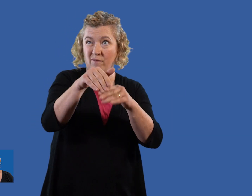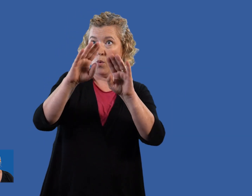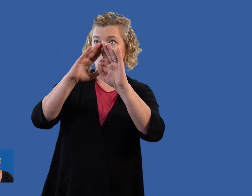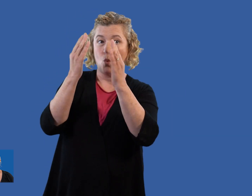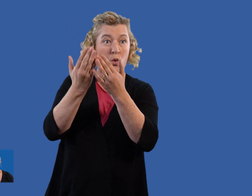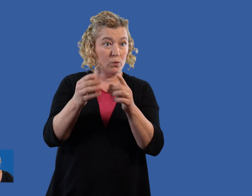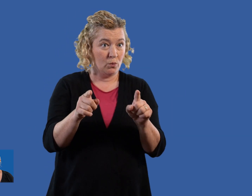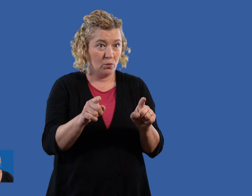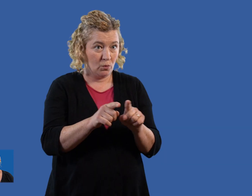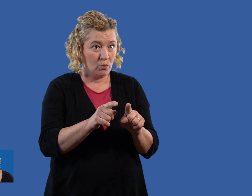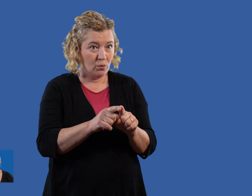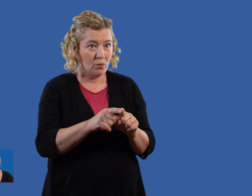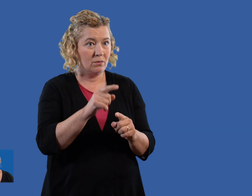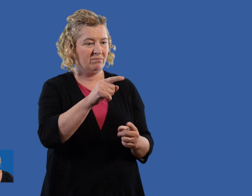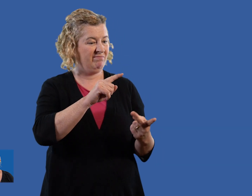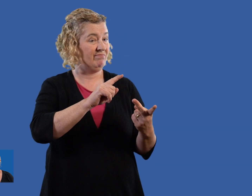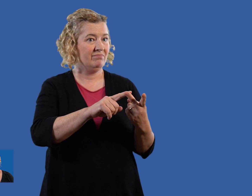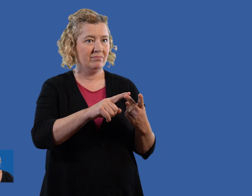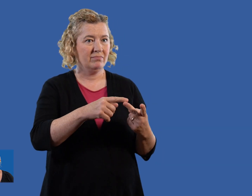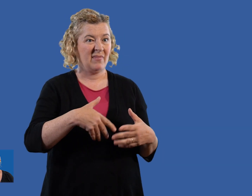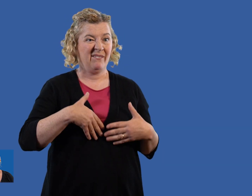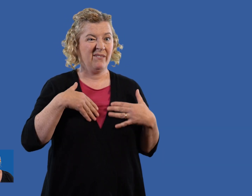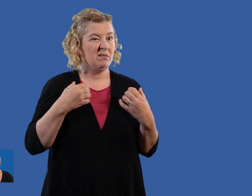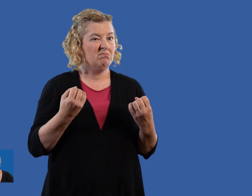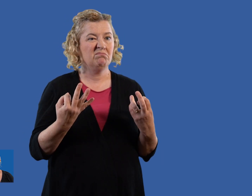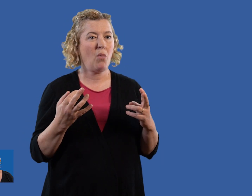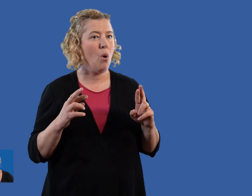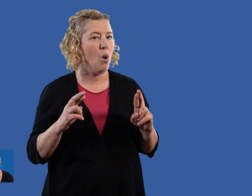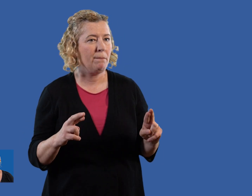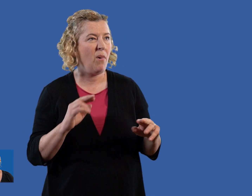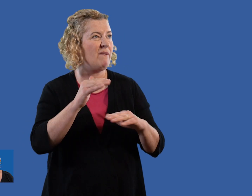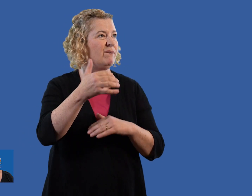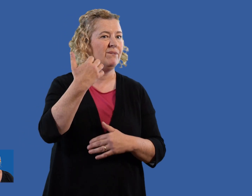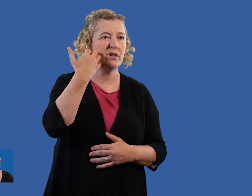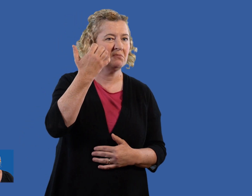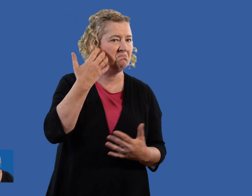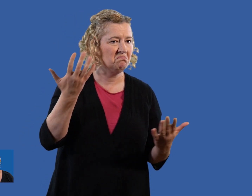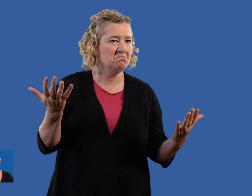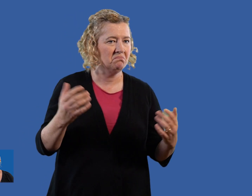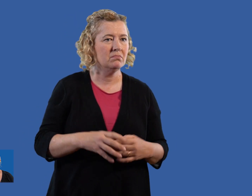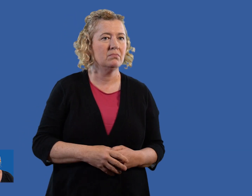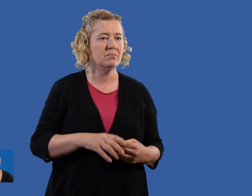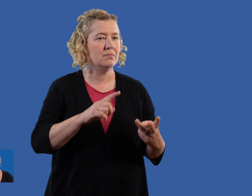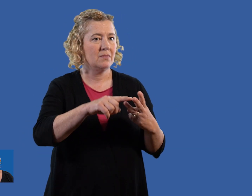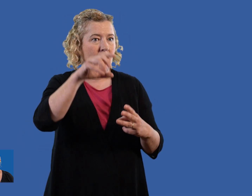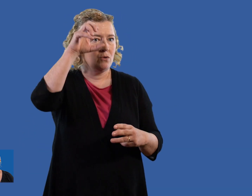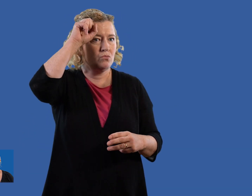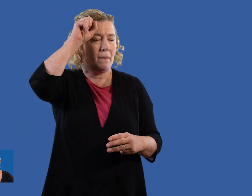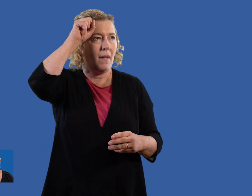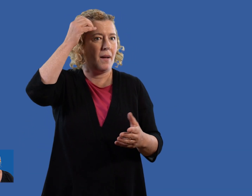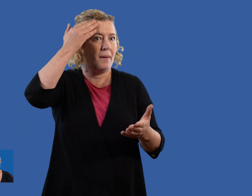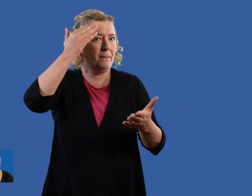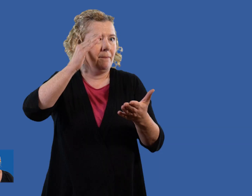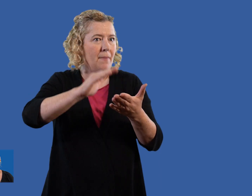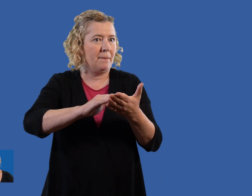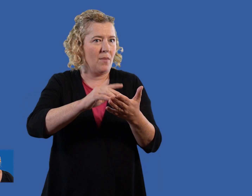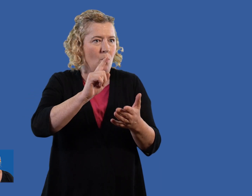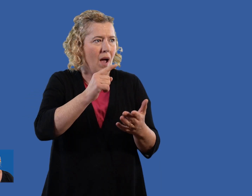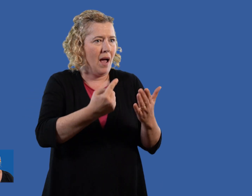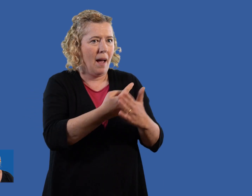world, feelings of hopelessness for the future, and memory problems, and that includes not remembering